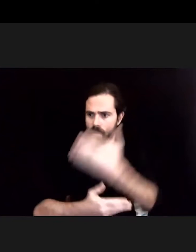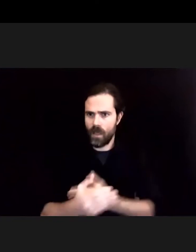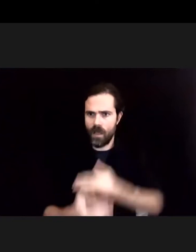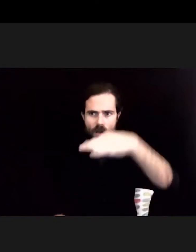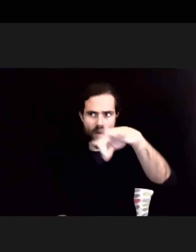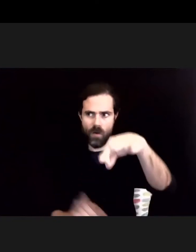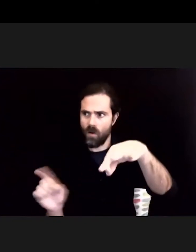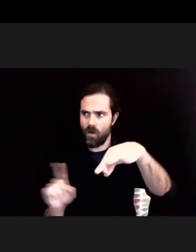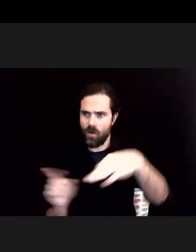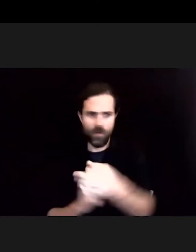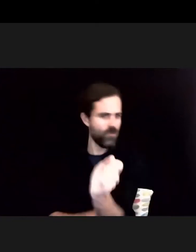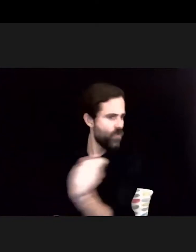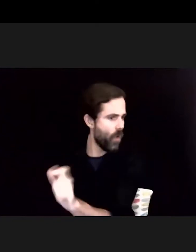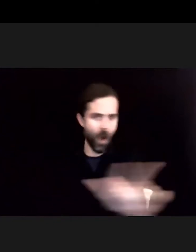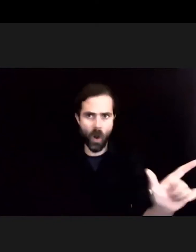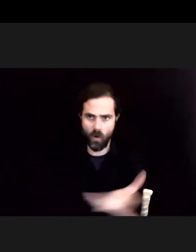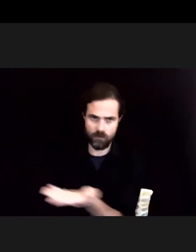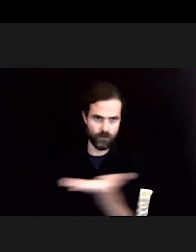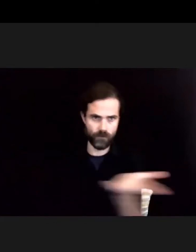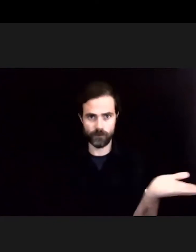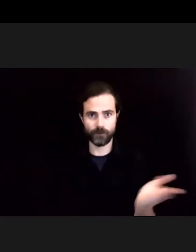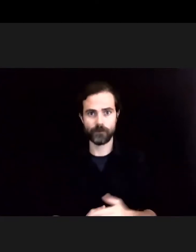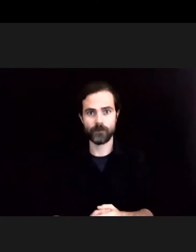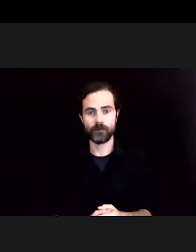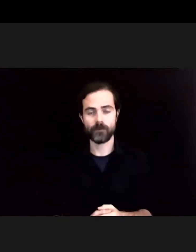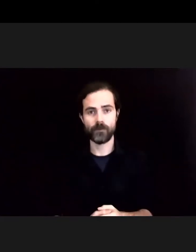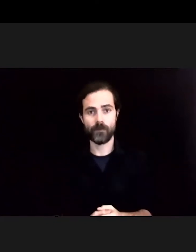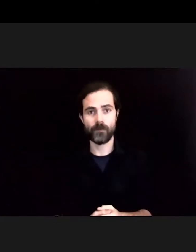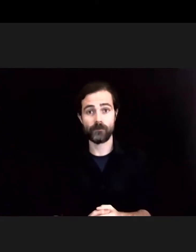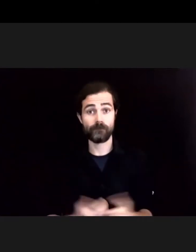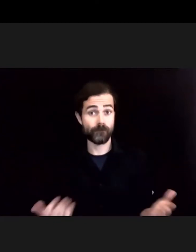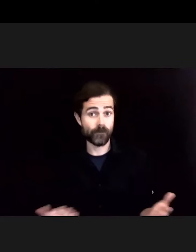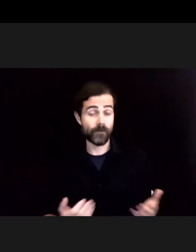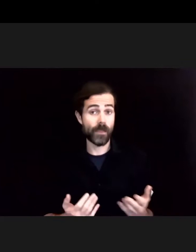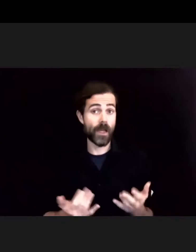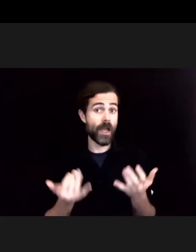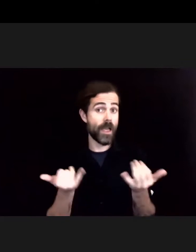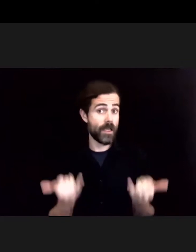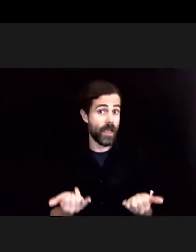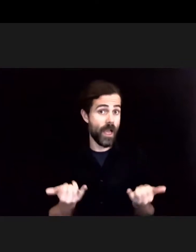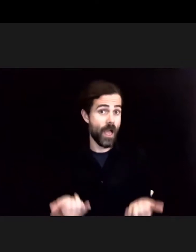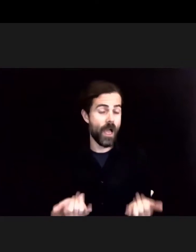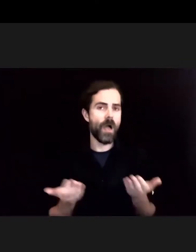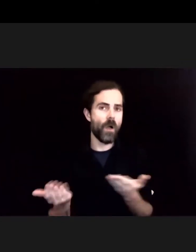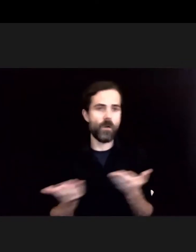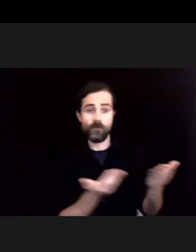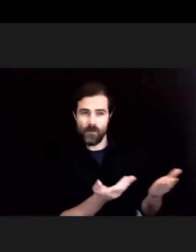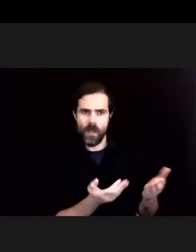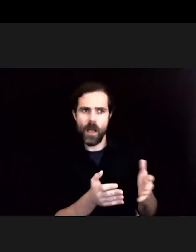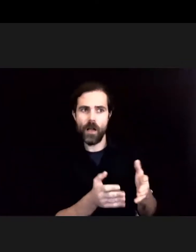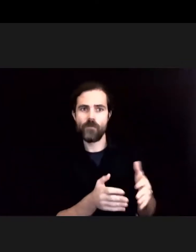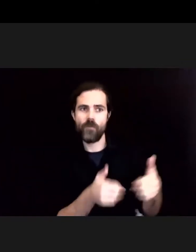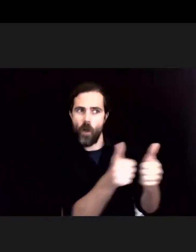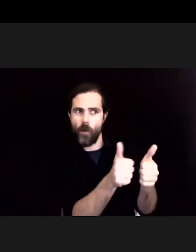Now, I pass the floor to my colleague, Enrique Garcia. Enrique is an